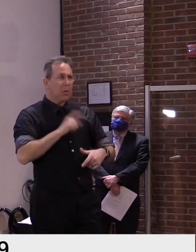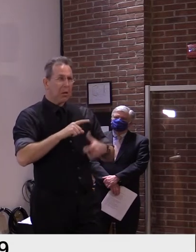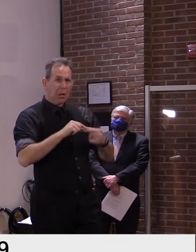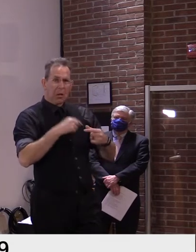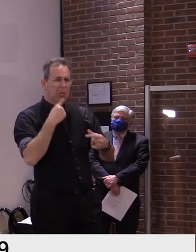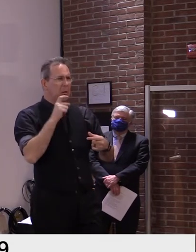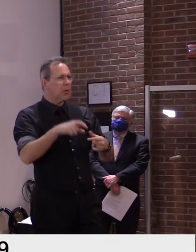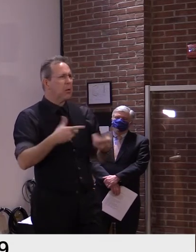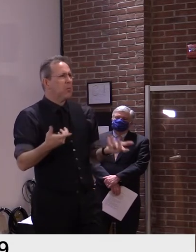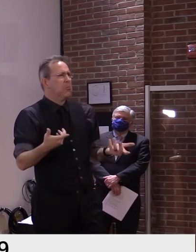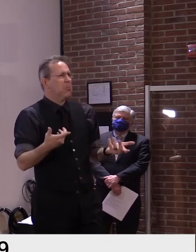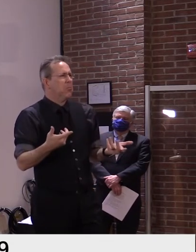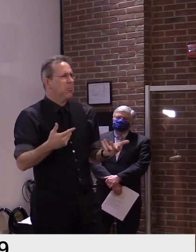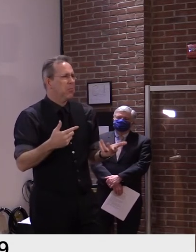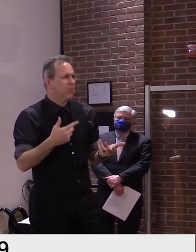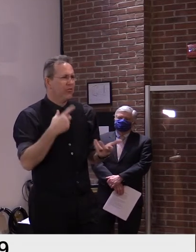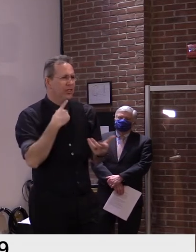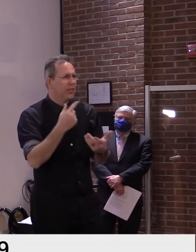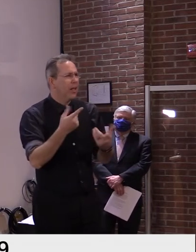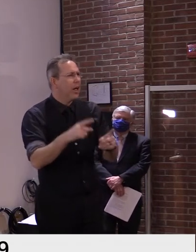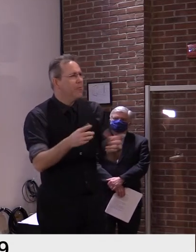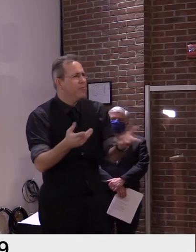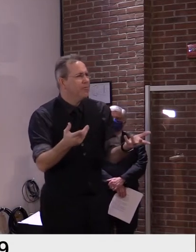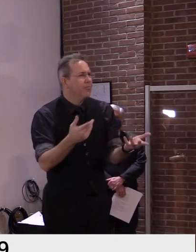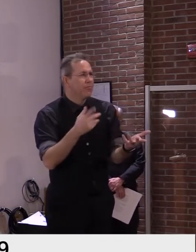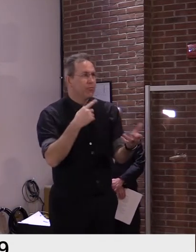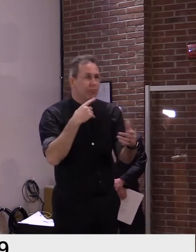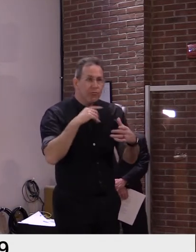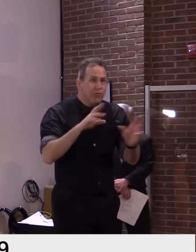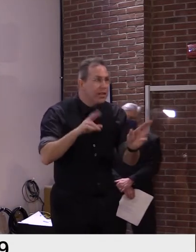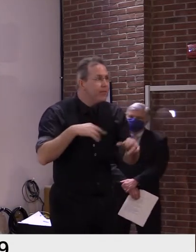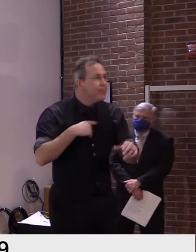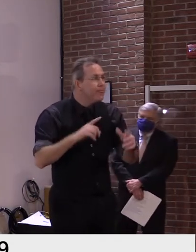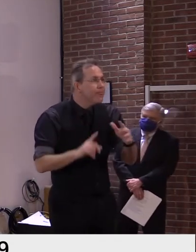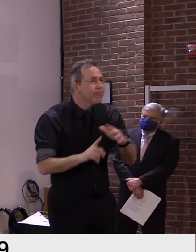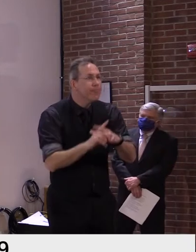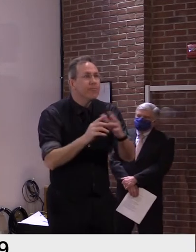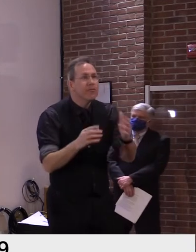We're midday. A lot of people haven't even voted yet. So